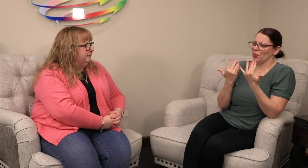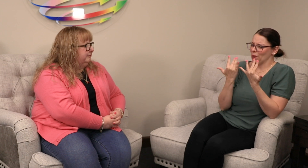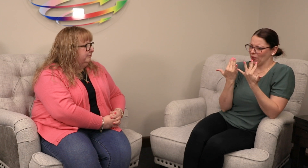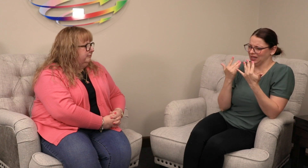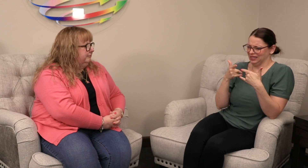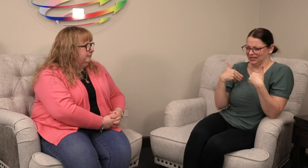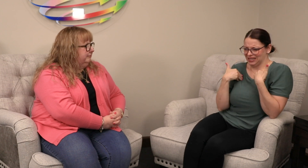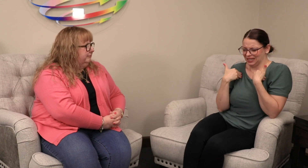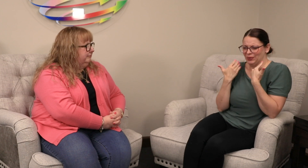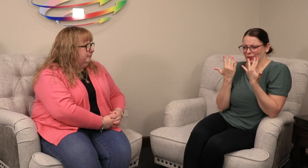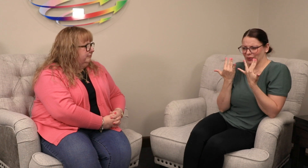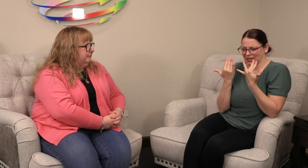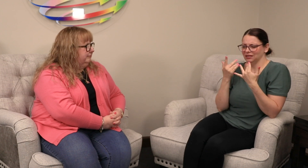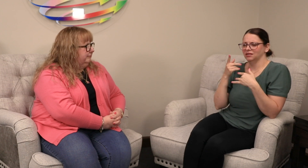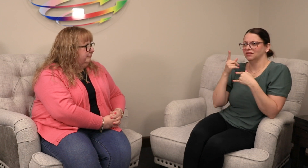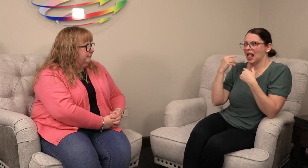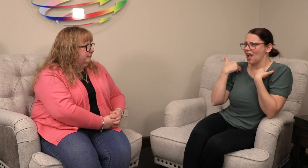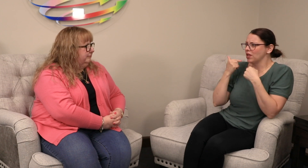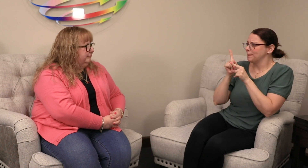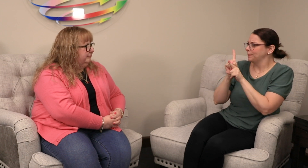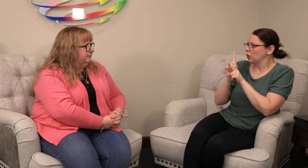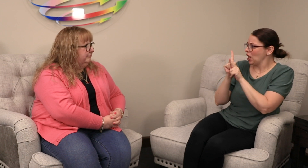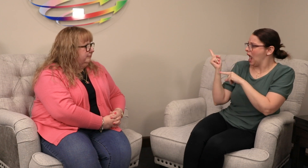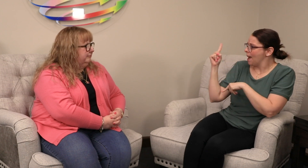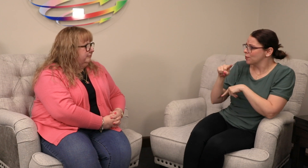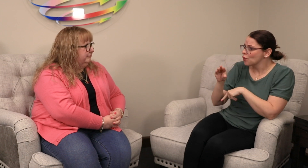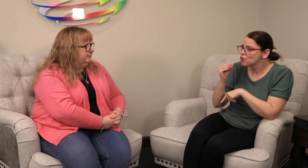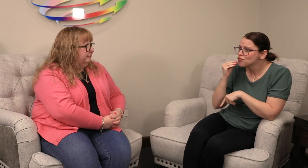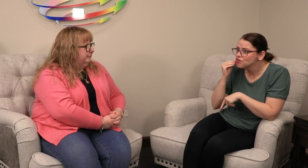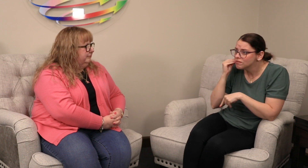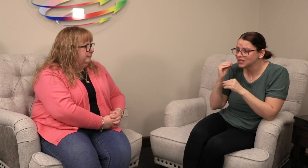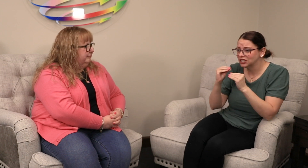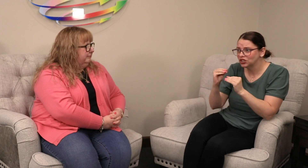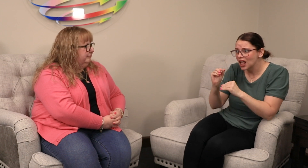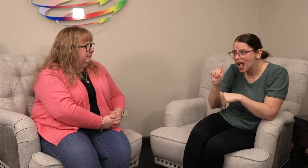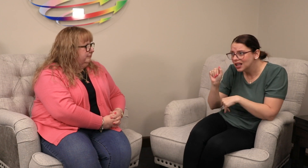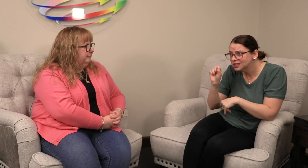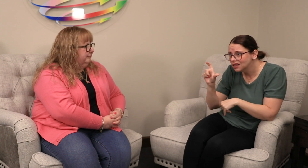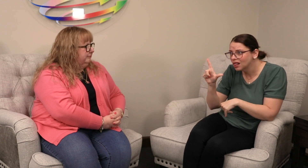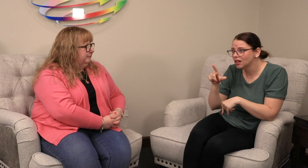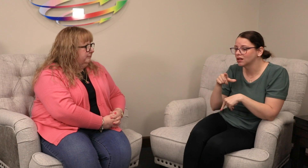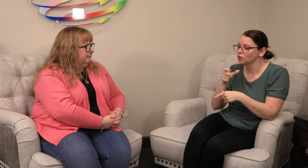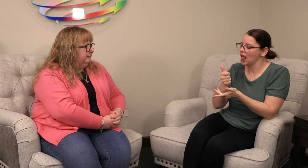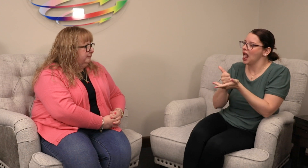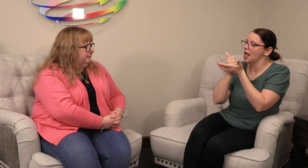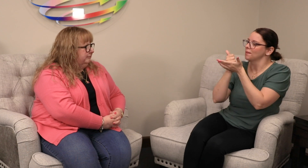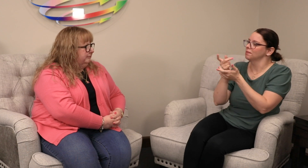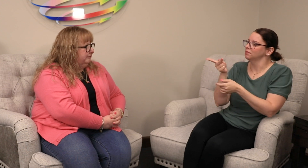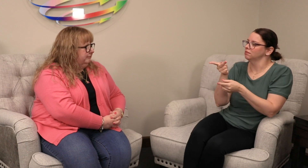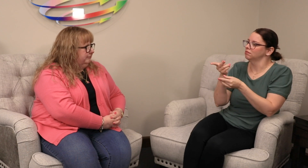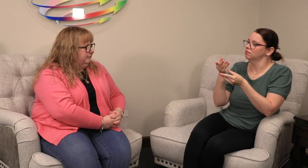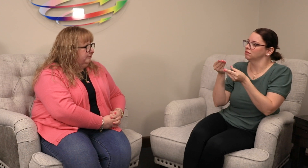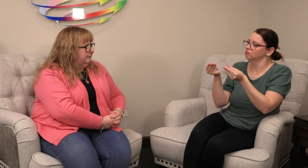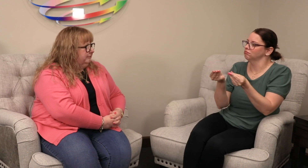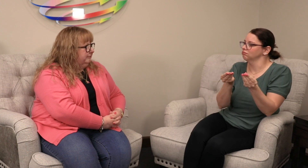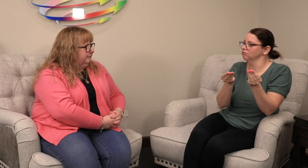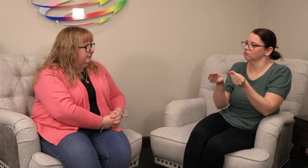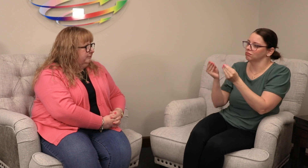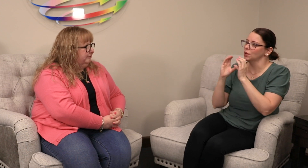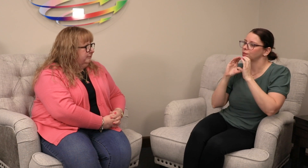options. But sometimes people say, oh, well, wait until they're young, and then they have a mentor come to teach the child ASL.